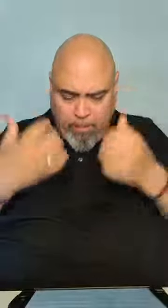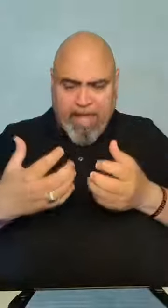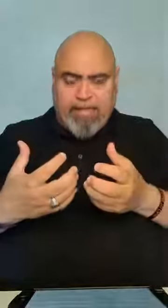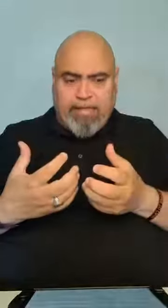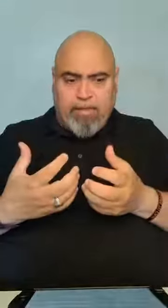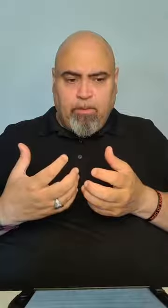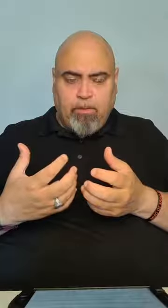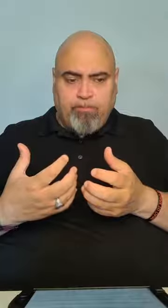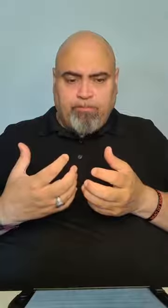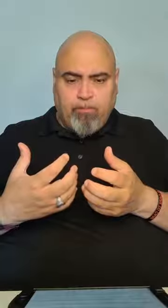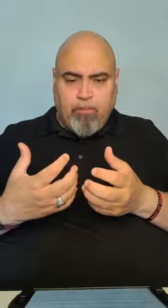humanity.